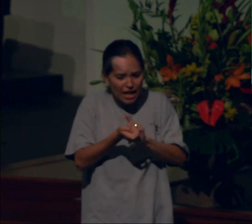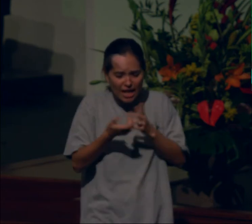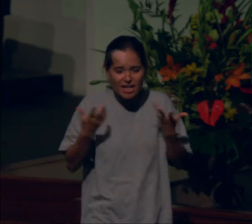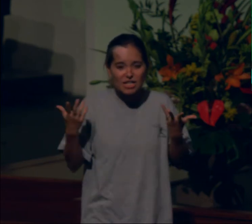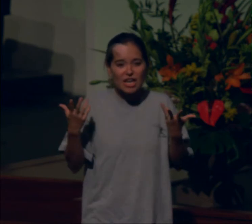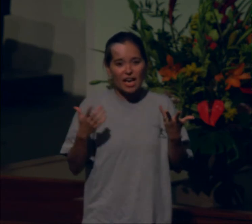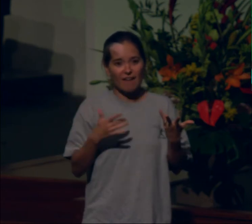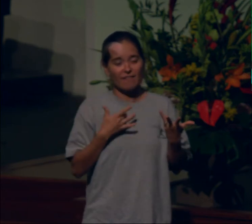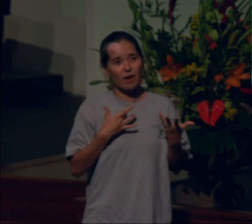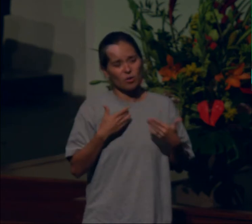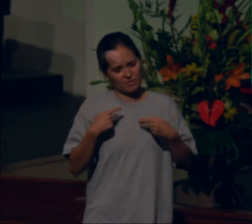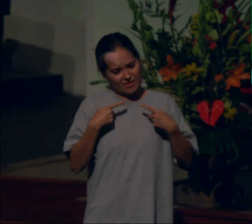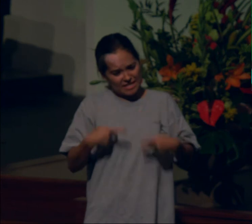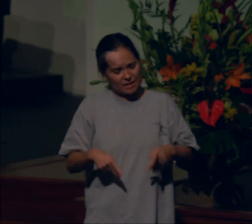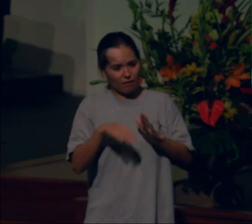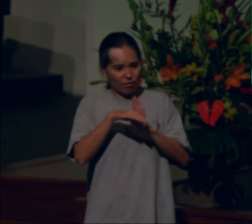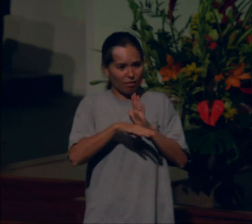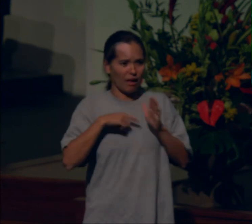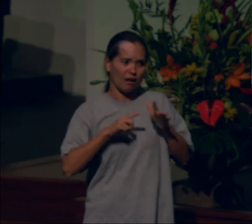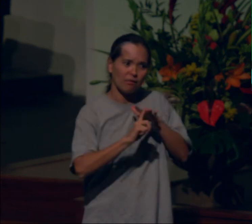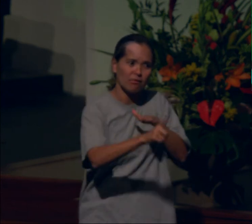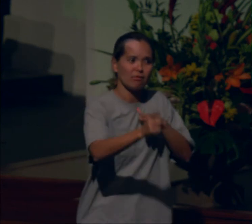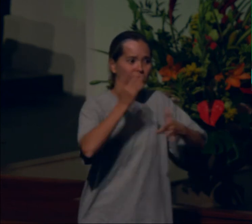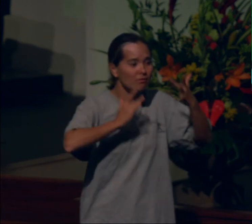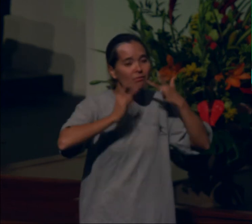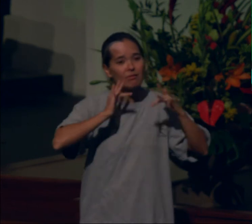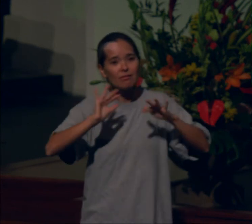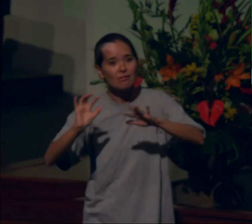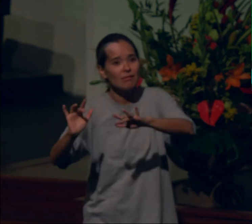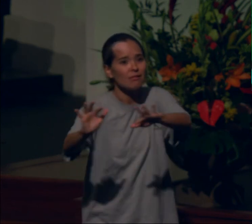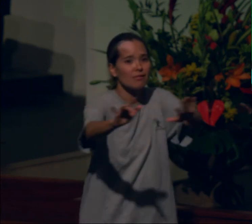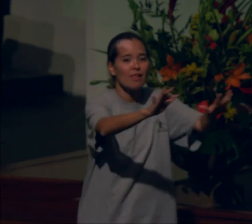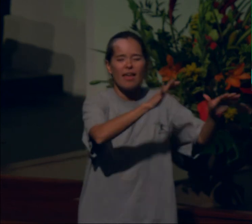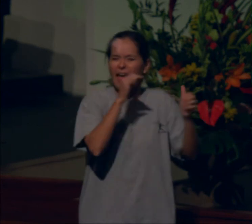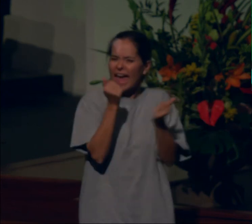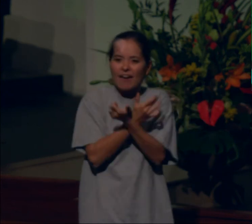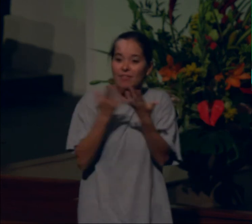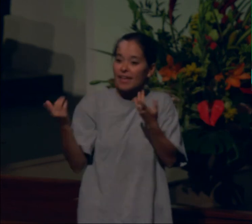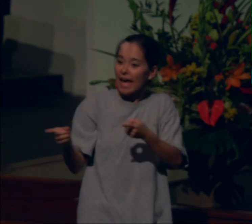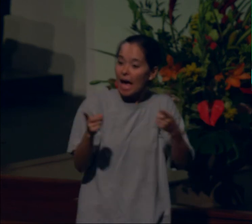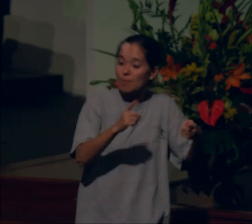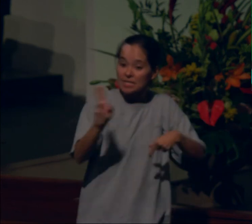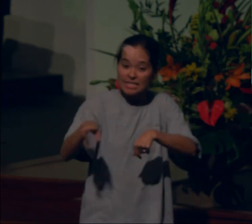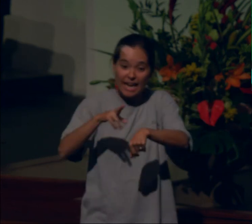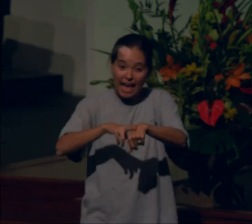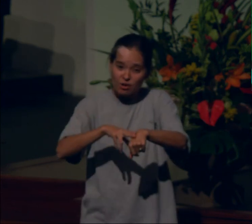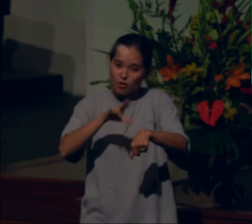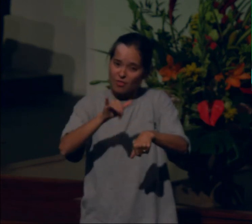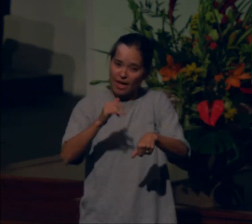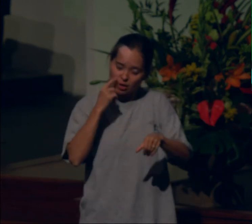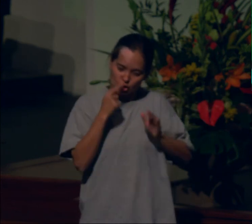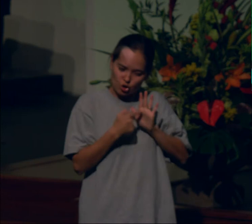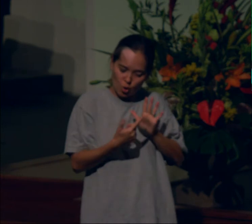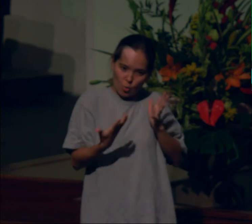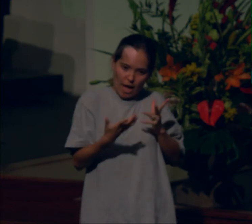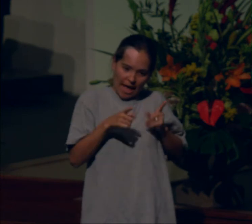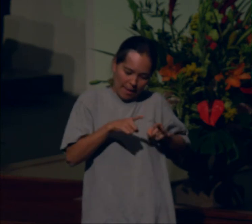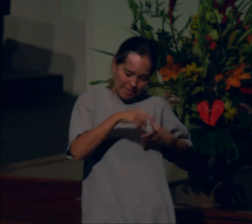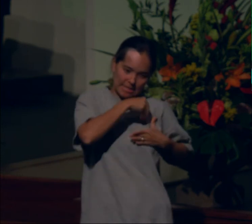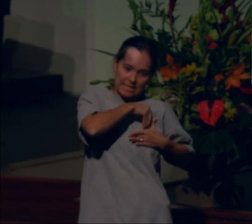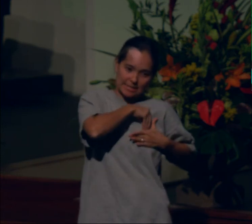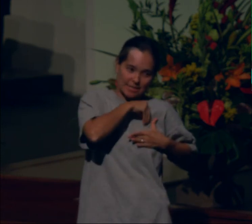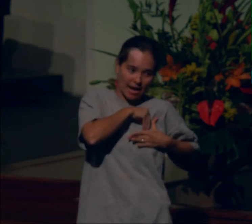downhill. But spiritually, everything changed, because everything that happens in the natural is a reflection of what first takes place in